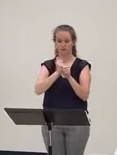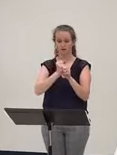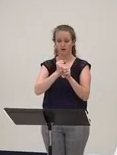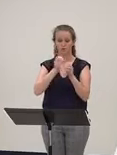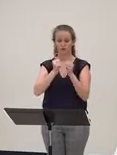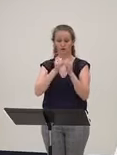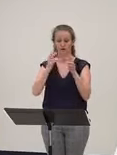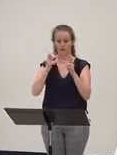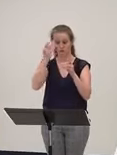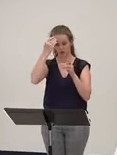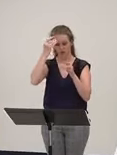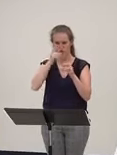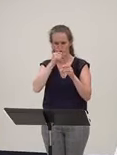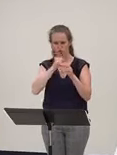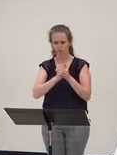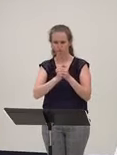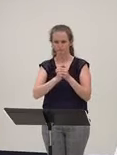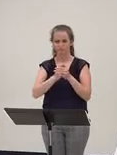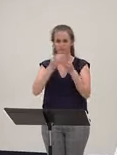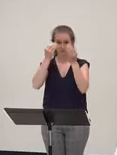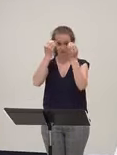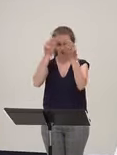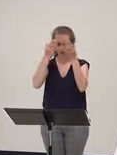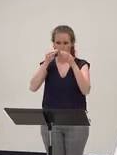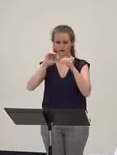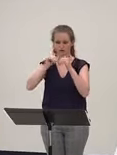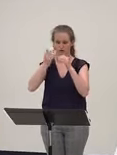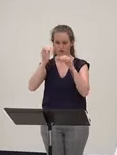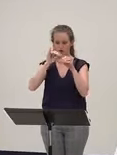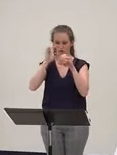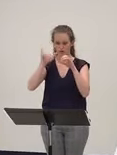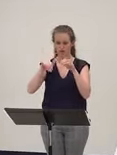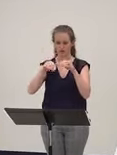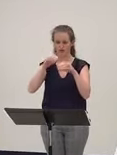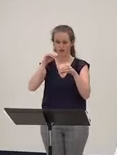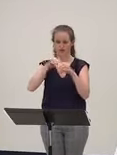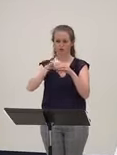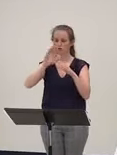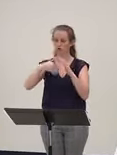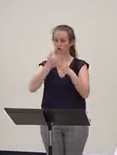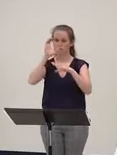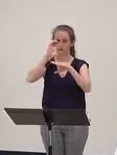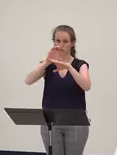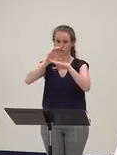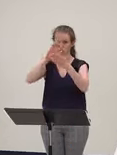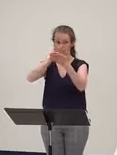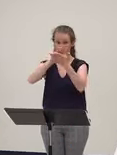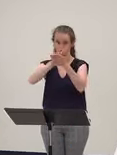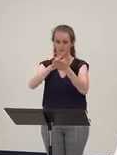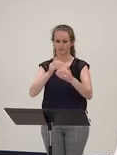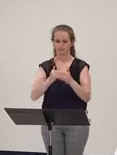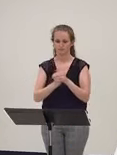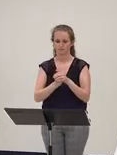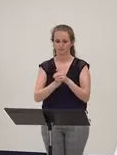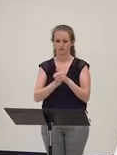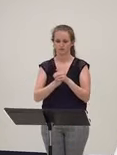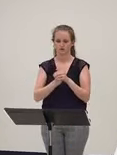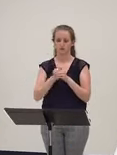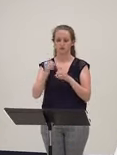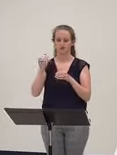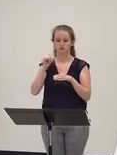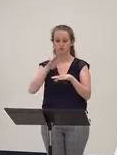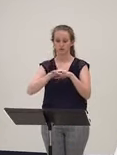Information on how to submit a claim has been posted at every church and school within the diocese. We have also made this